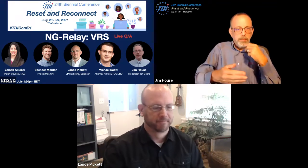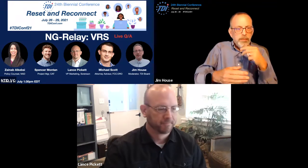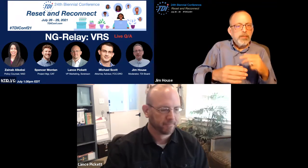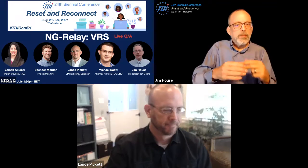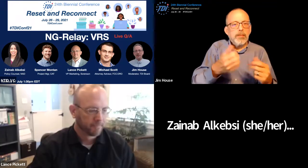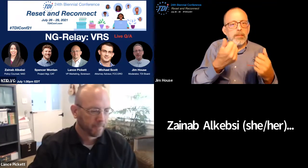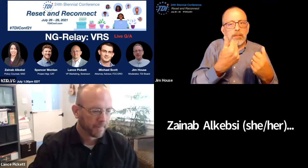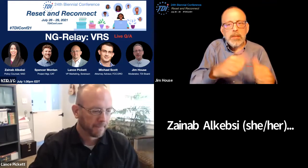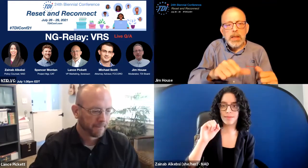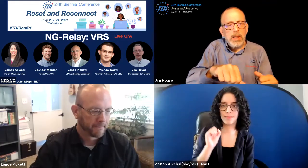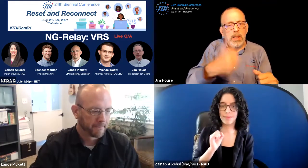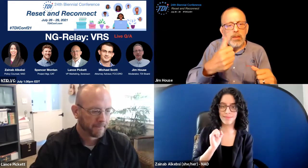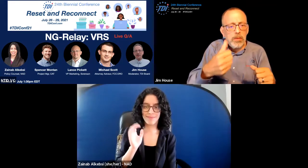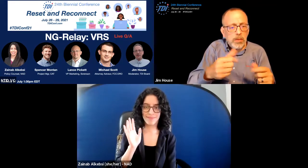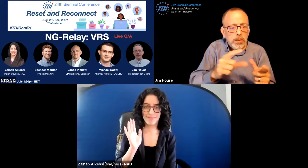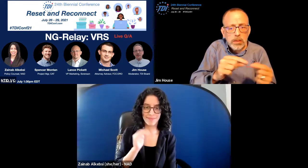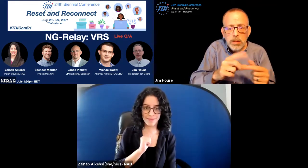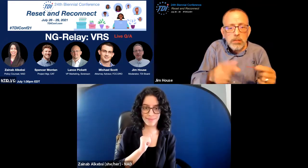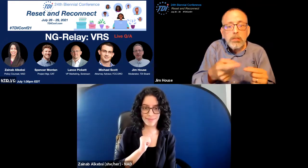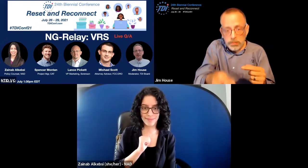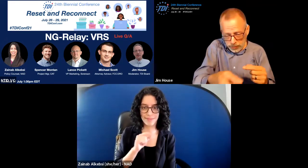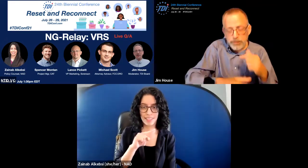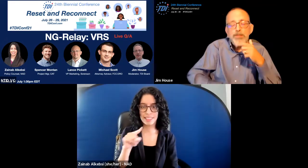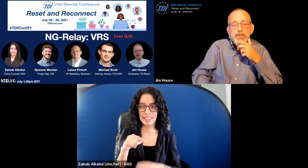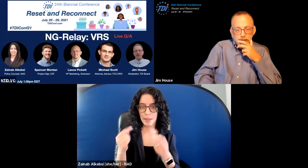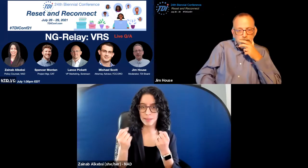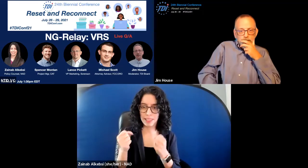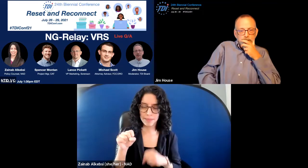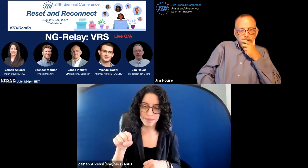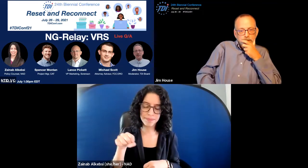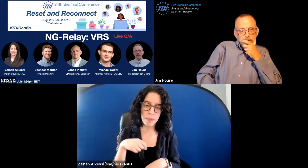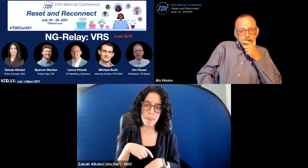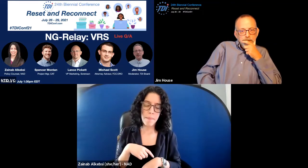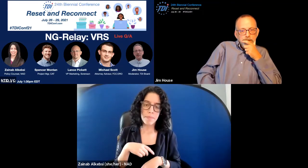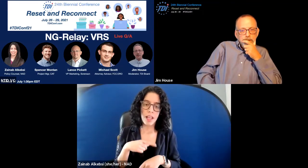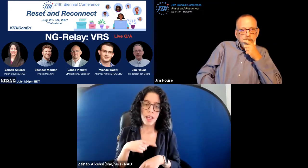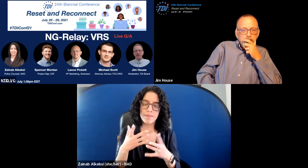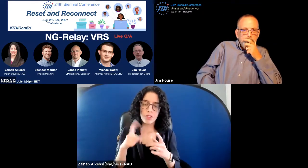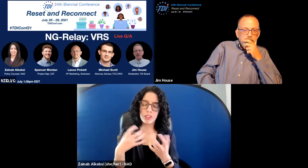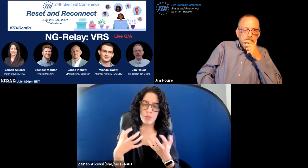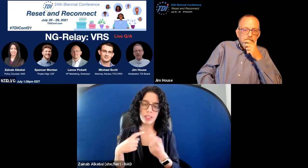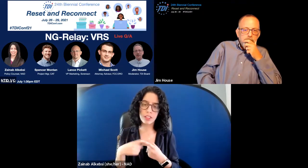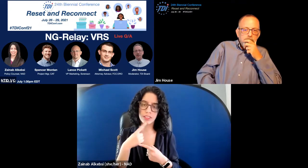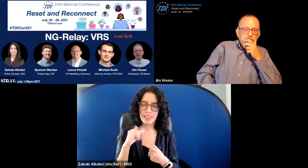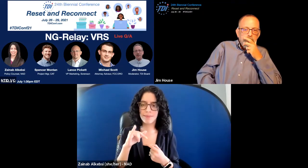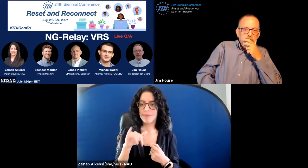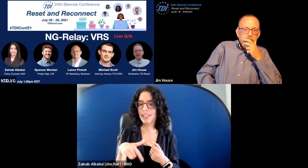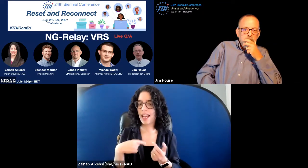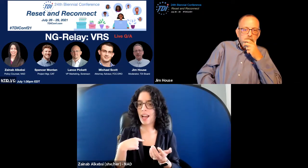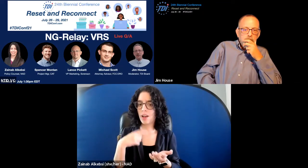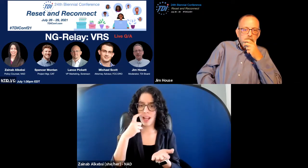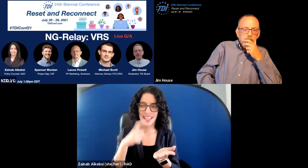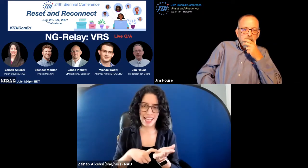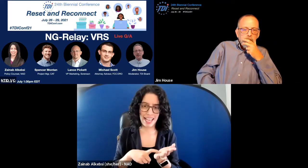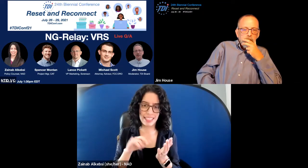journey. This is Jim. Thank you. Any other questions? Oh, Zainab, you have something? Hi, yes, this is Zainab. I just wanted